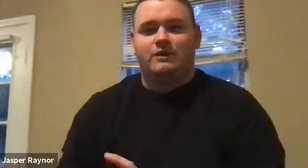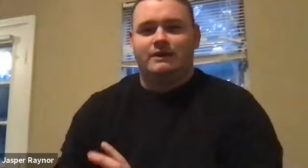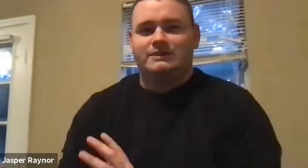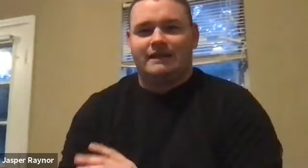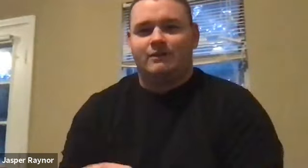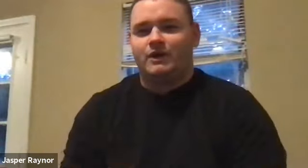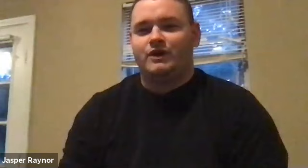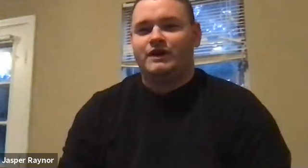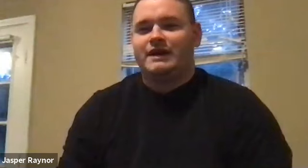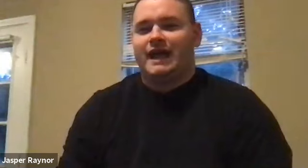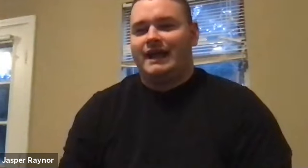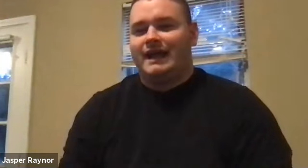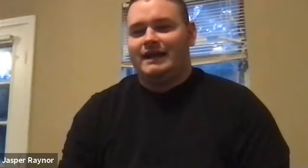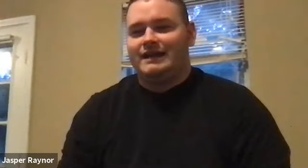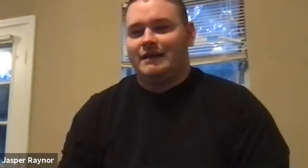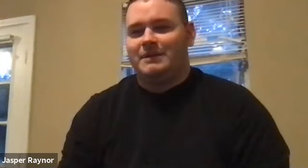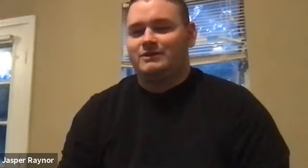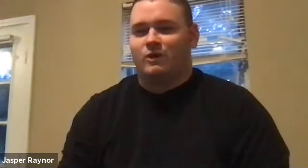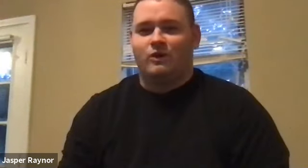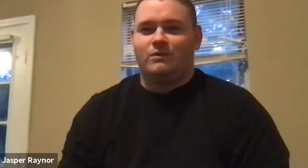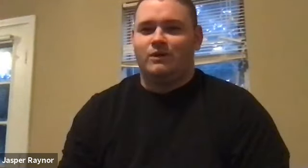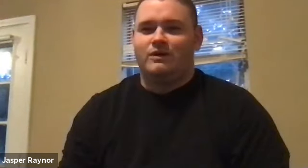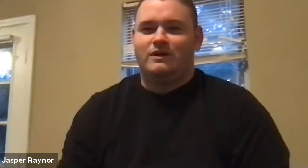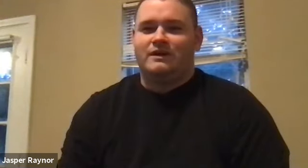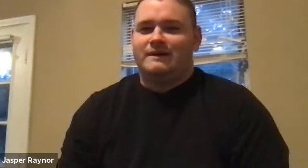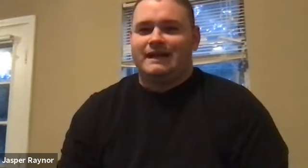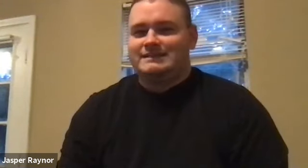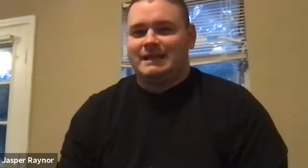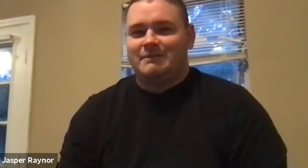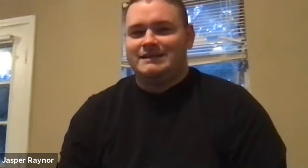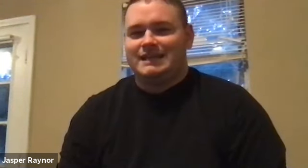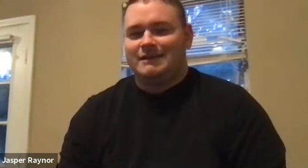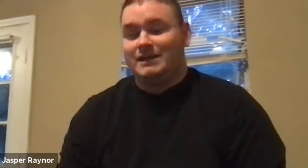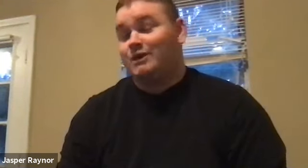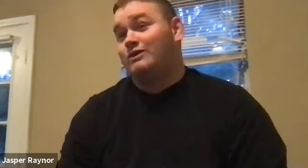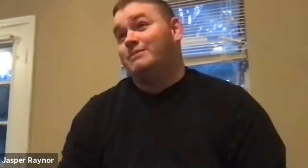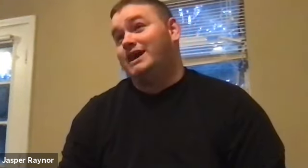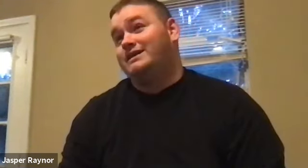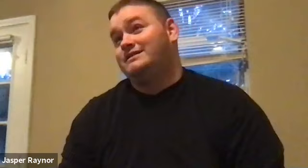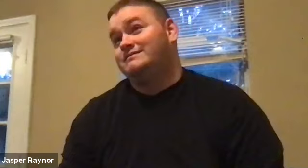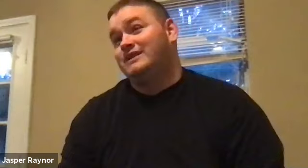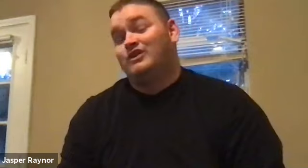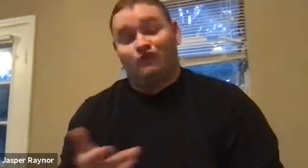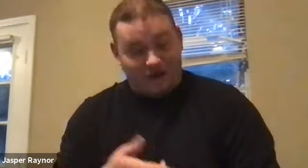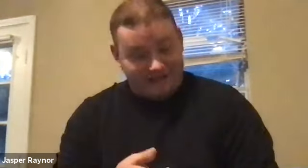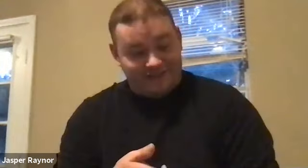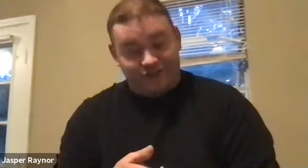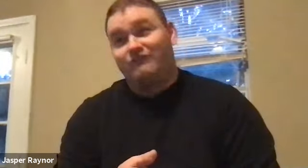he was saying from her. And I mean, it was horrible. Like 10 minutes in, I'm like, I'm going to bed. Right there on the